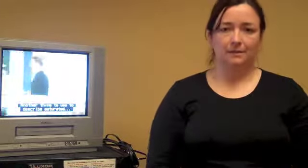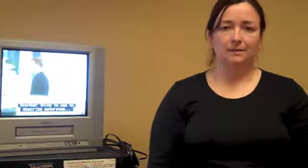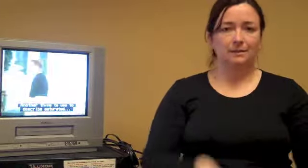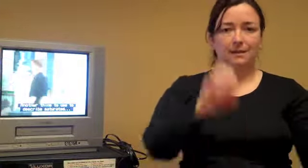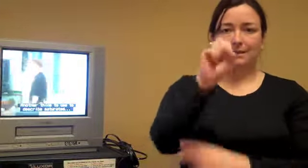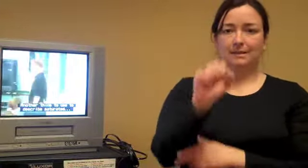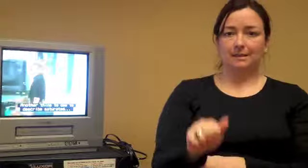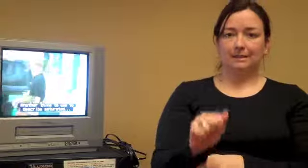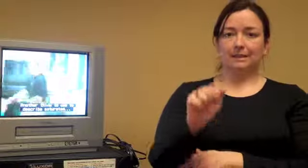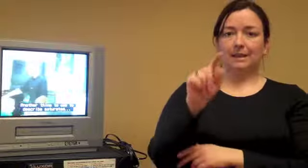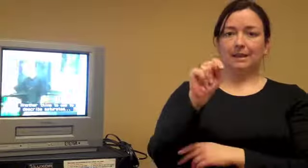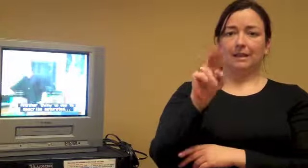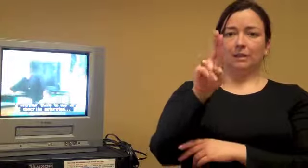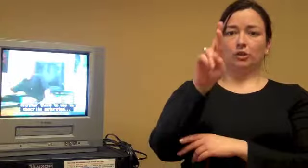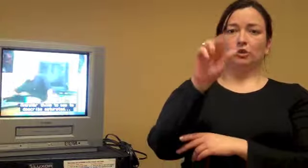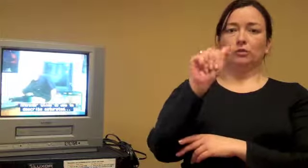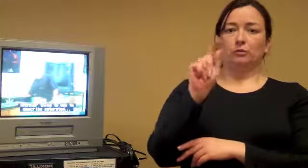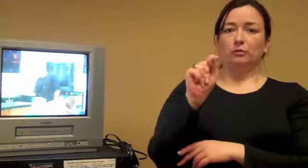saturated.